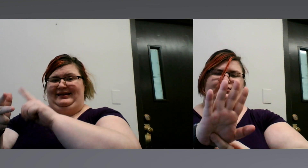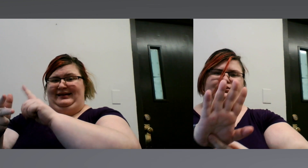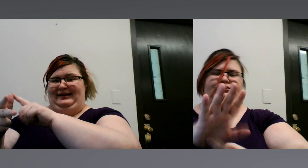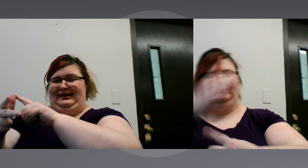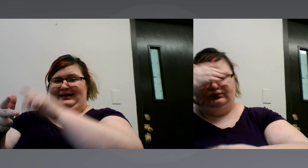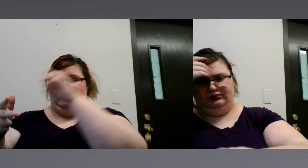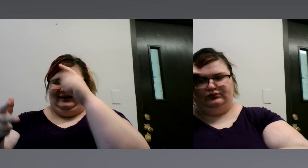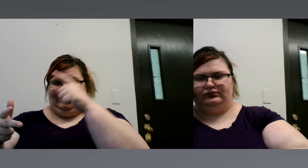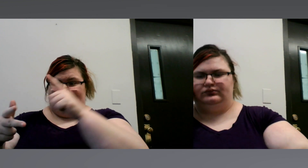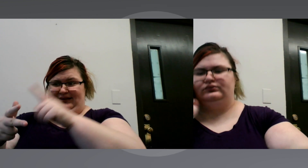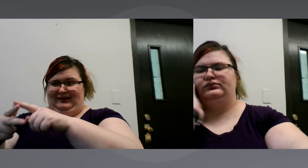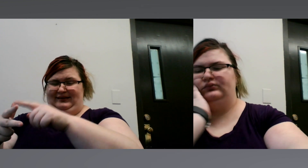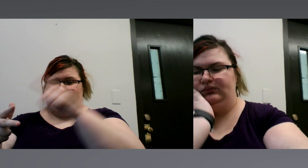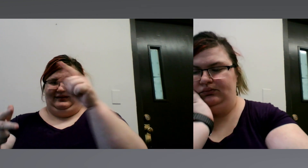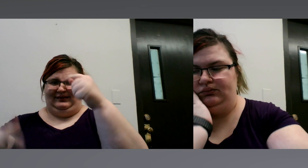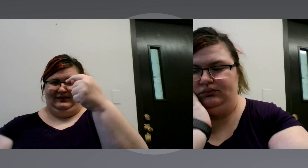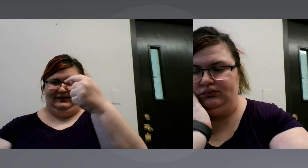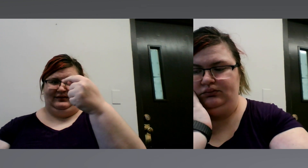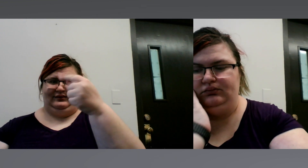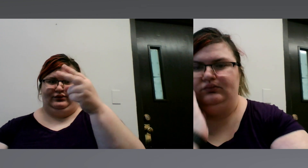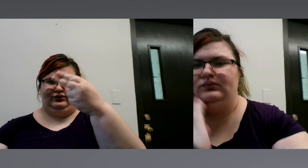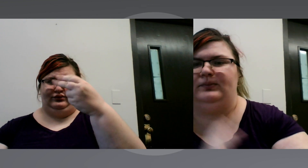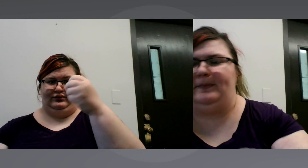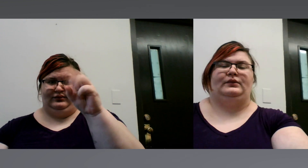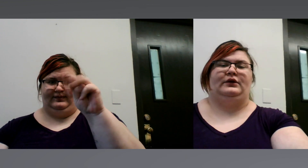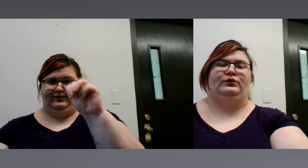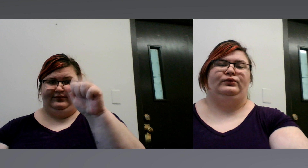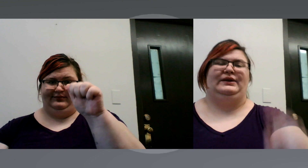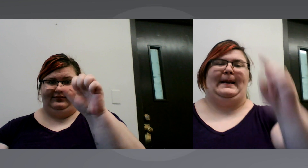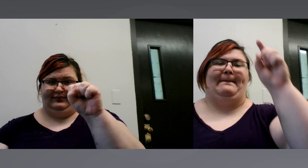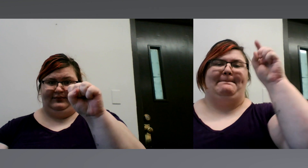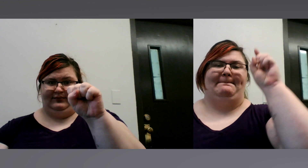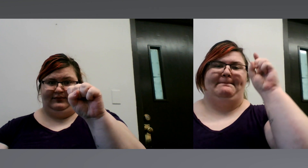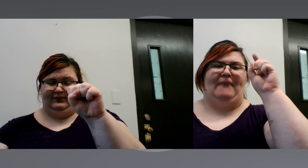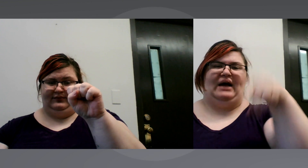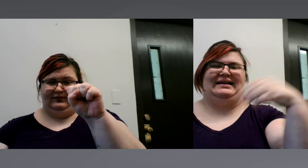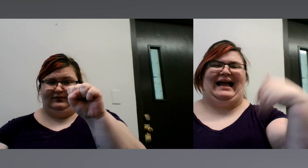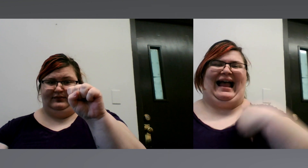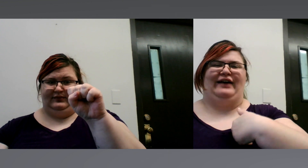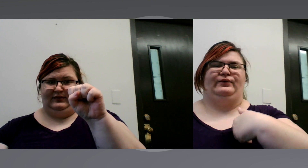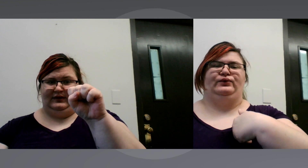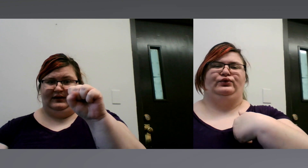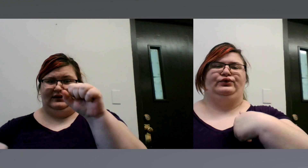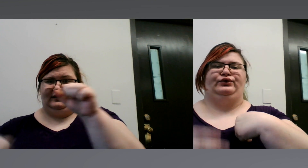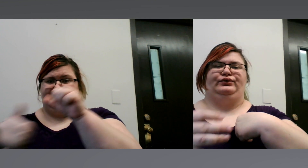I couldn't tell if Nina looked happy or sad. Like, she looked like she was going to throw up.